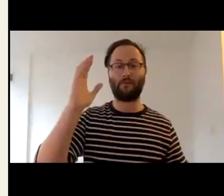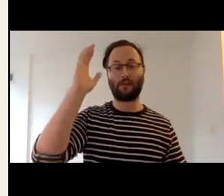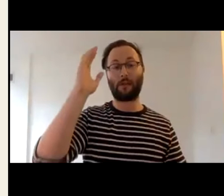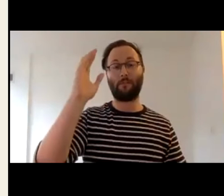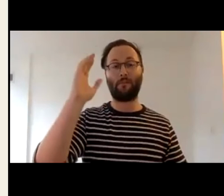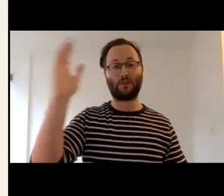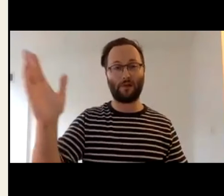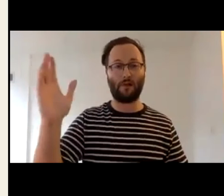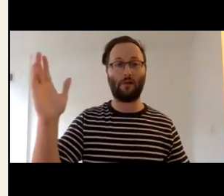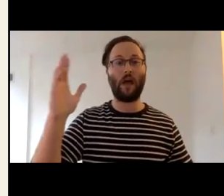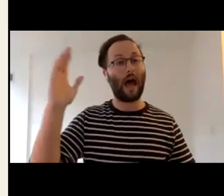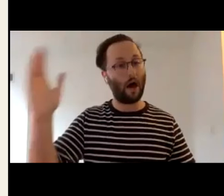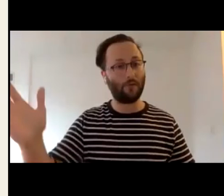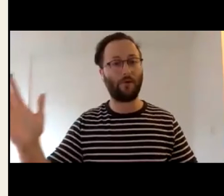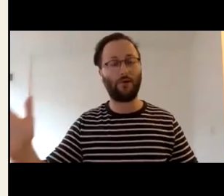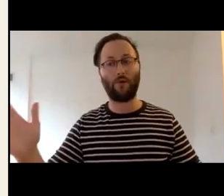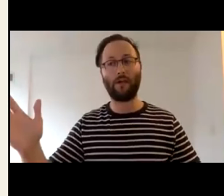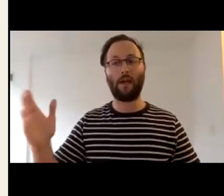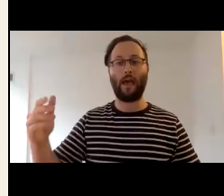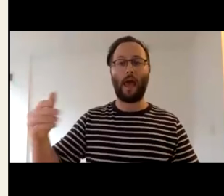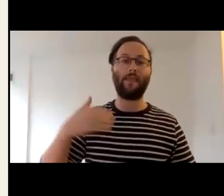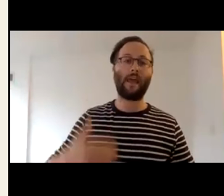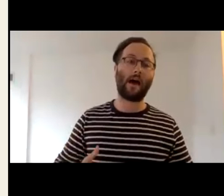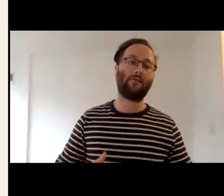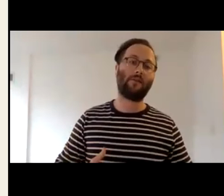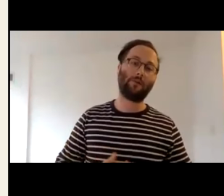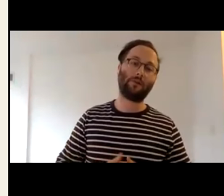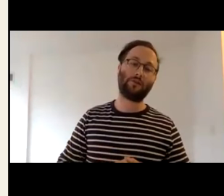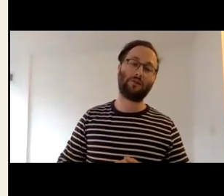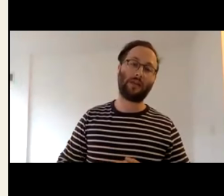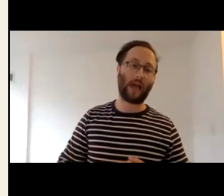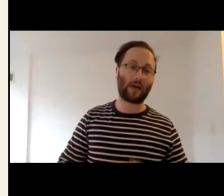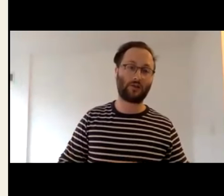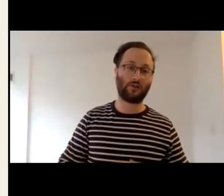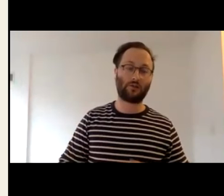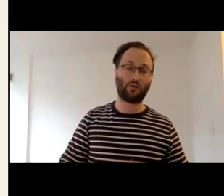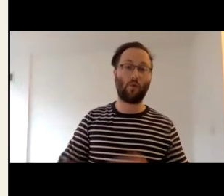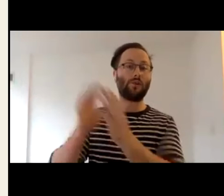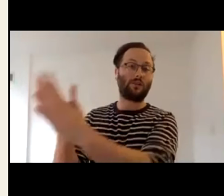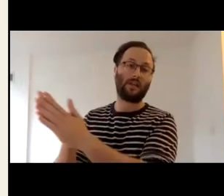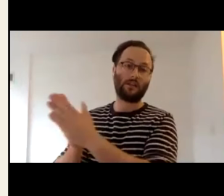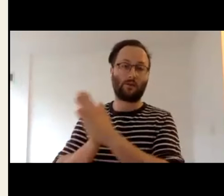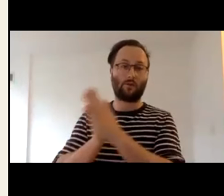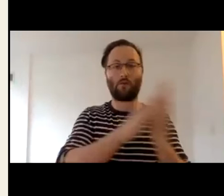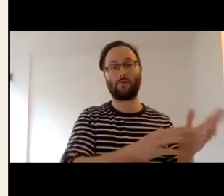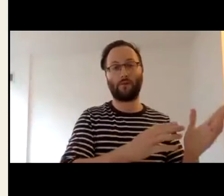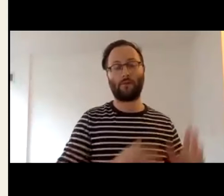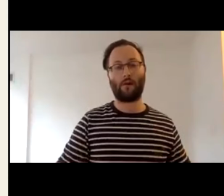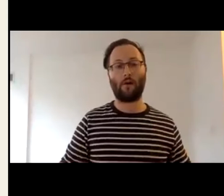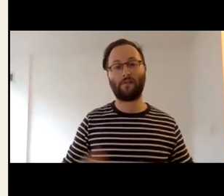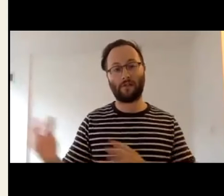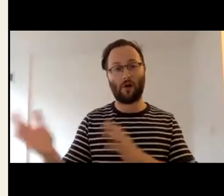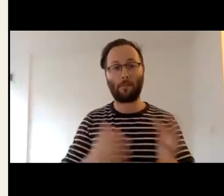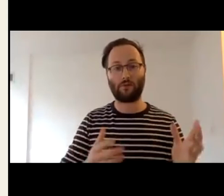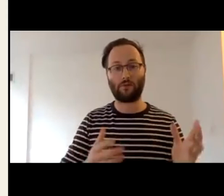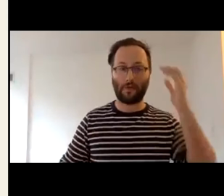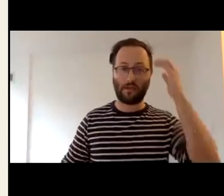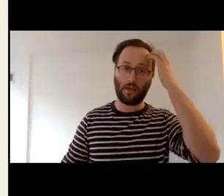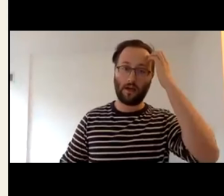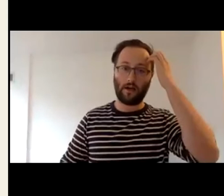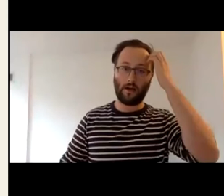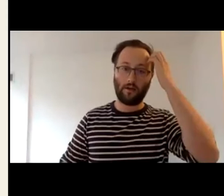sort of type of measurement on how they're doing. And they have the ability to take actions towards success, or sort of obviously the opposite